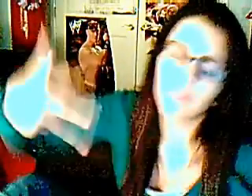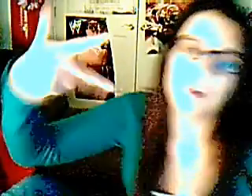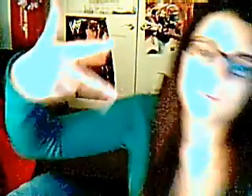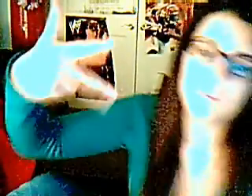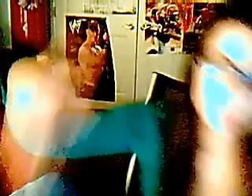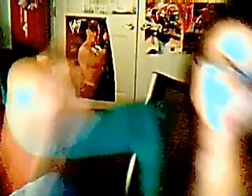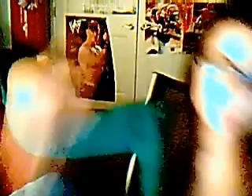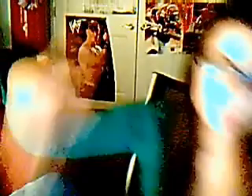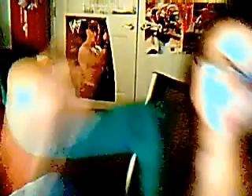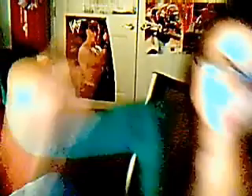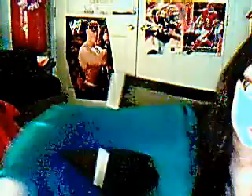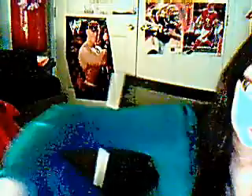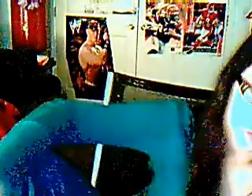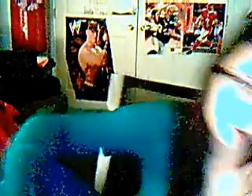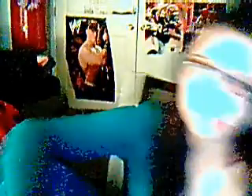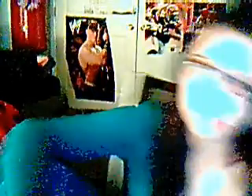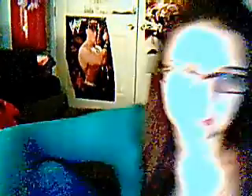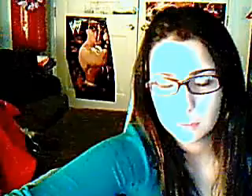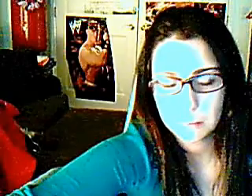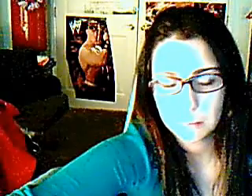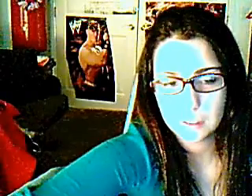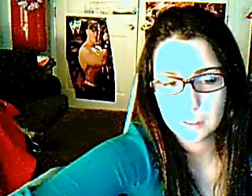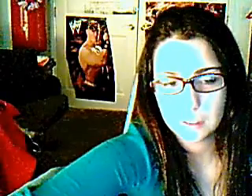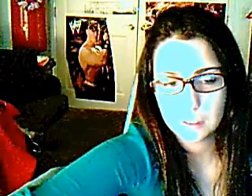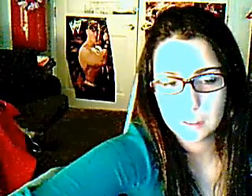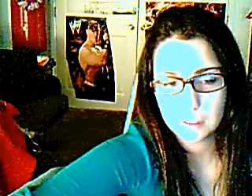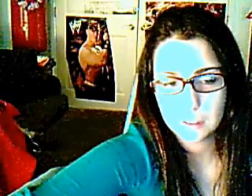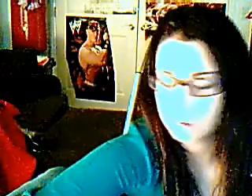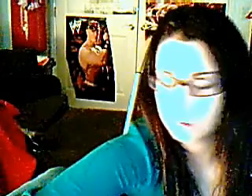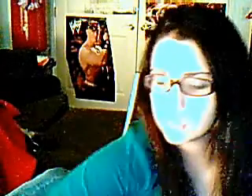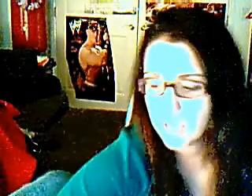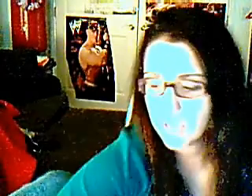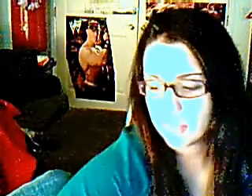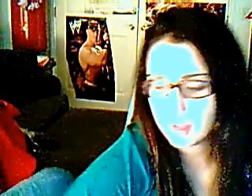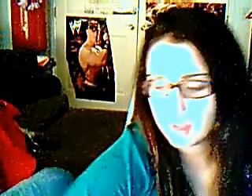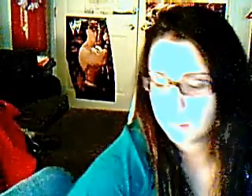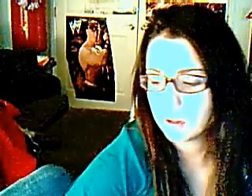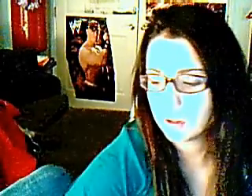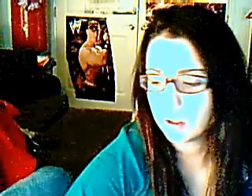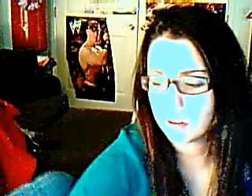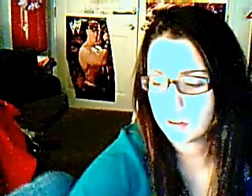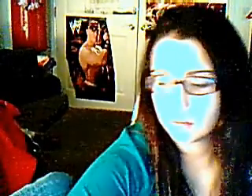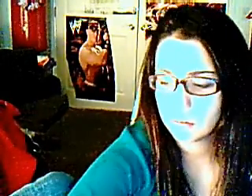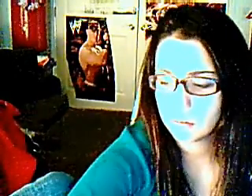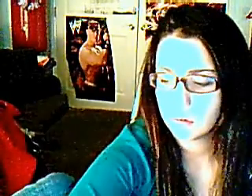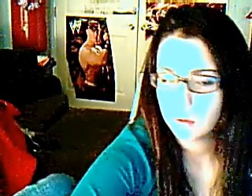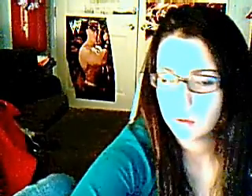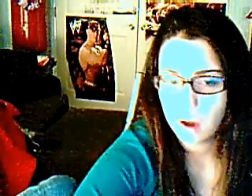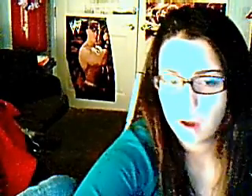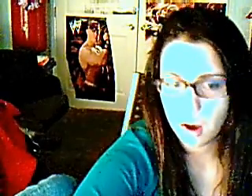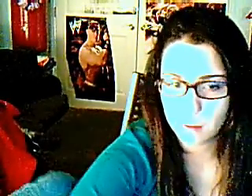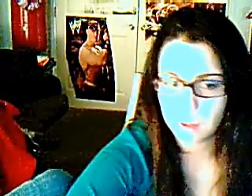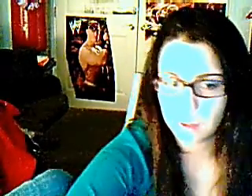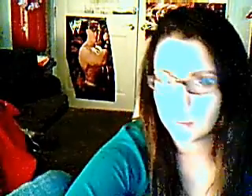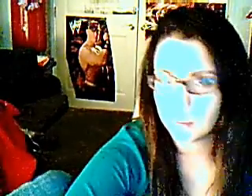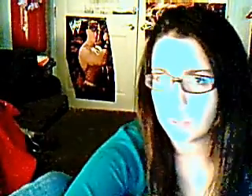Okay. Yeah, that's it. But yeah. So just add that because I'm not gonna be on this